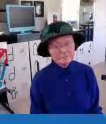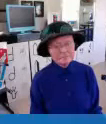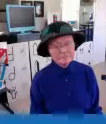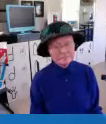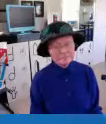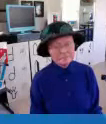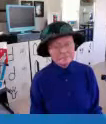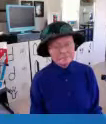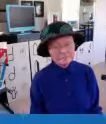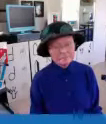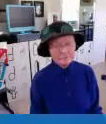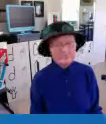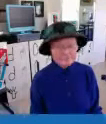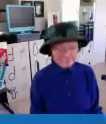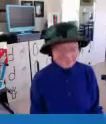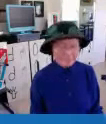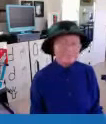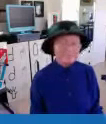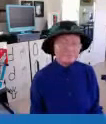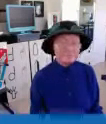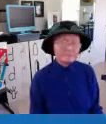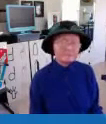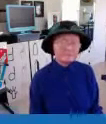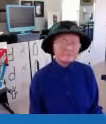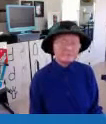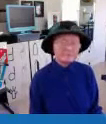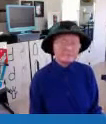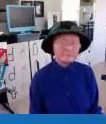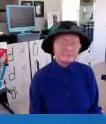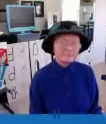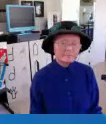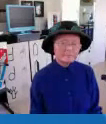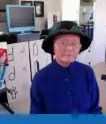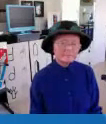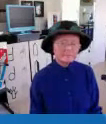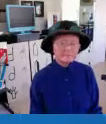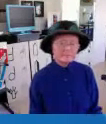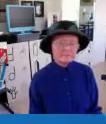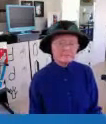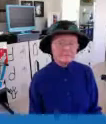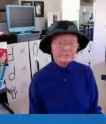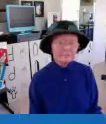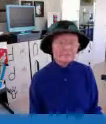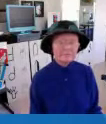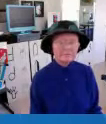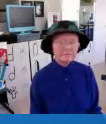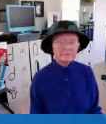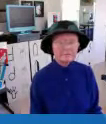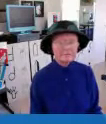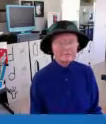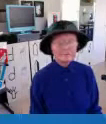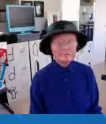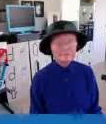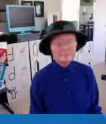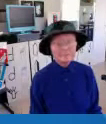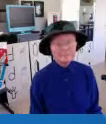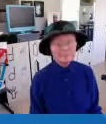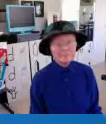controlled English translation. So although it's English, and lots of people would like other languages, because it's controlled English, it